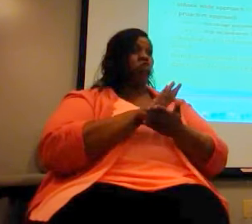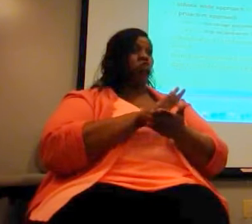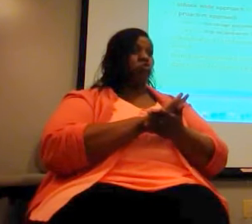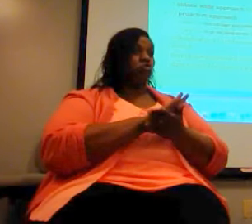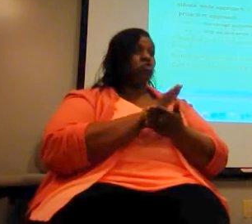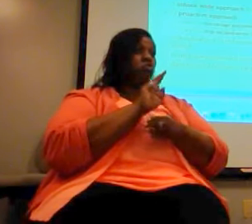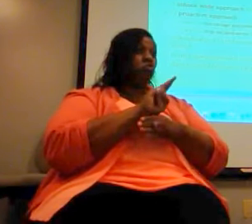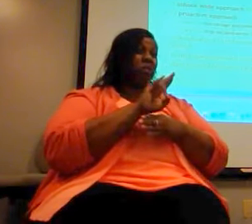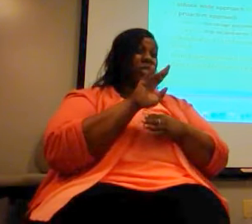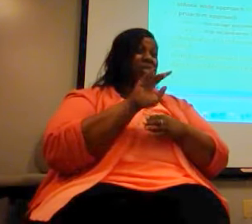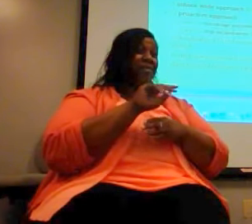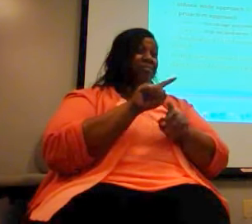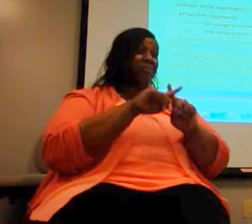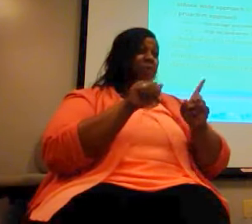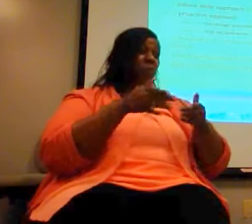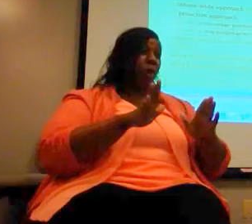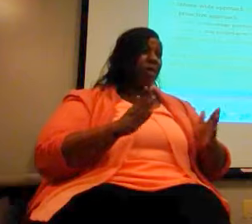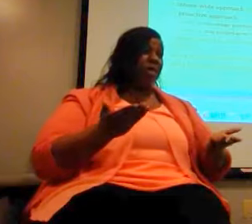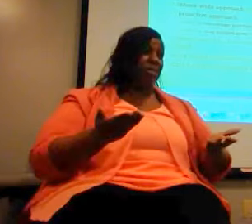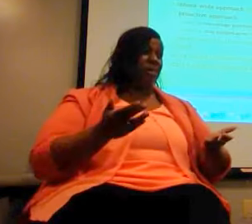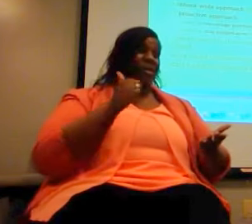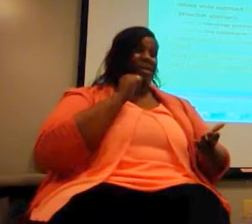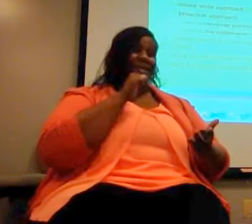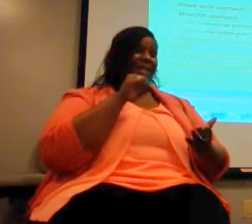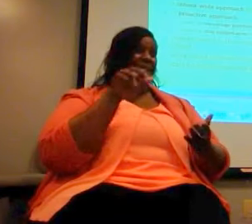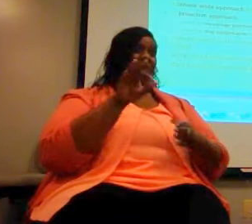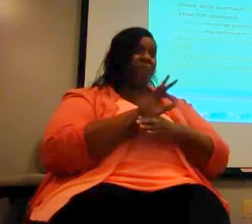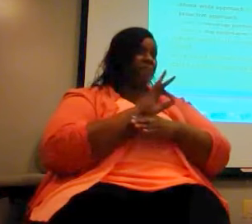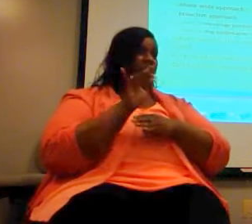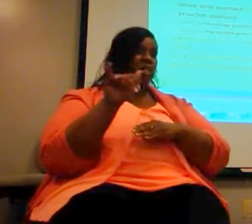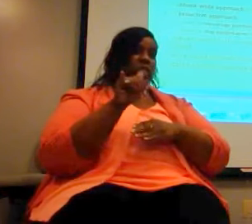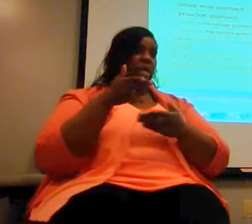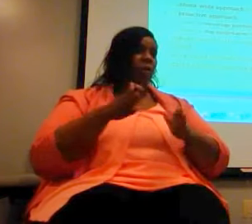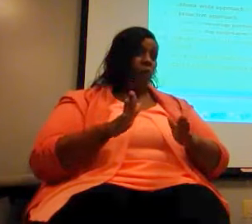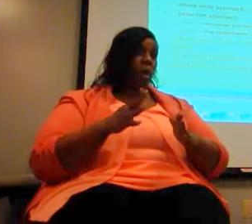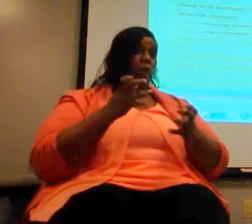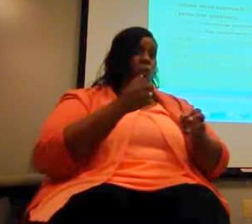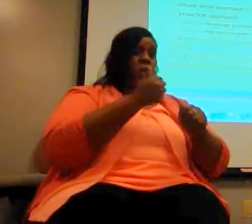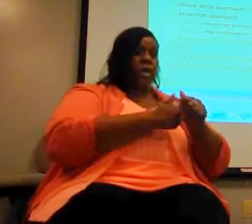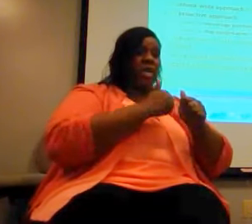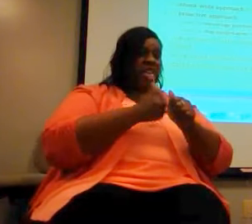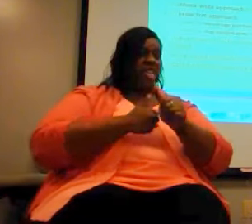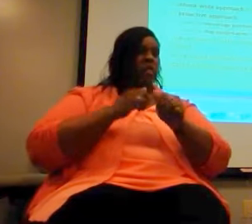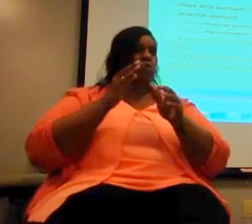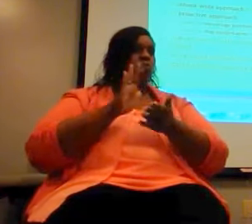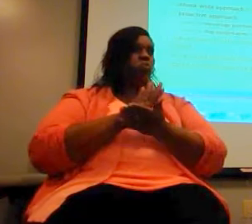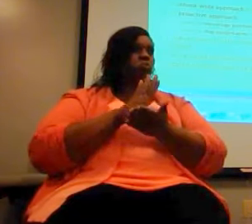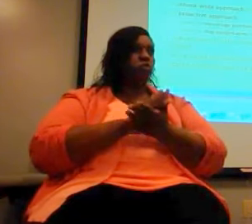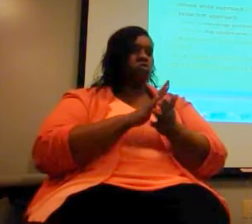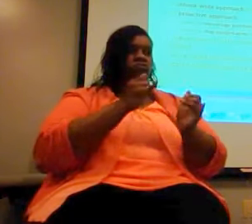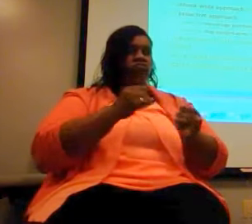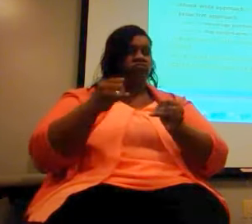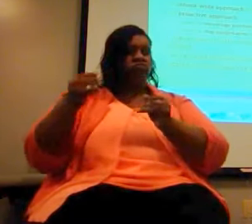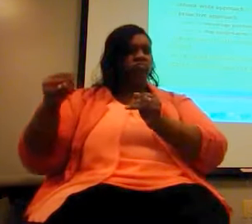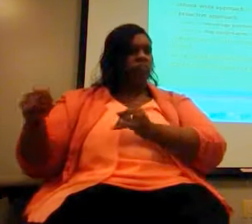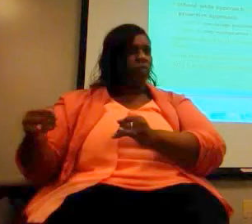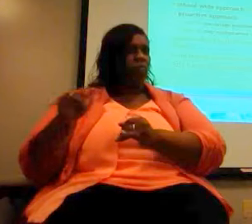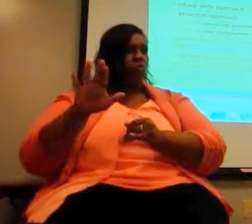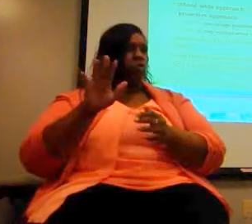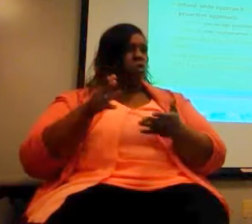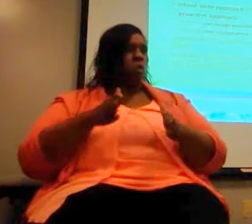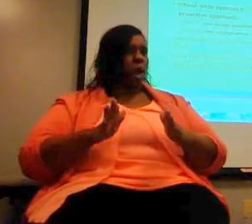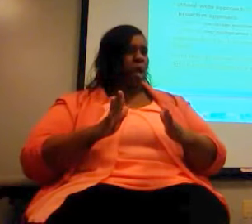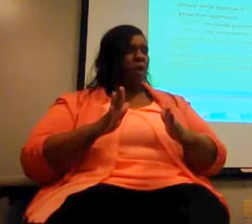that function the same exact way. So that's what we want. We want each school to have follow its own flavor, its own culture, its